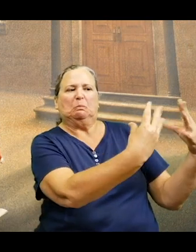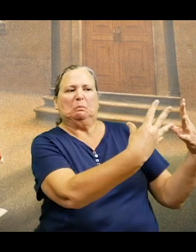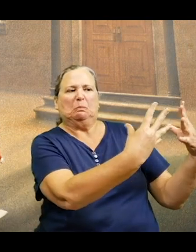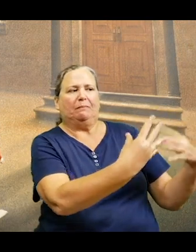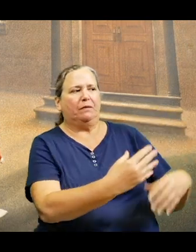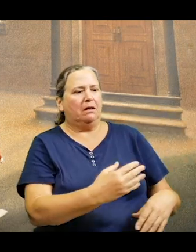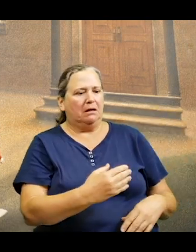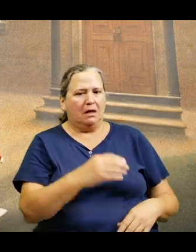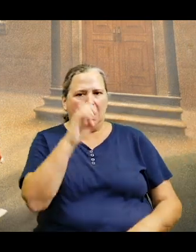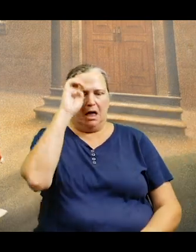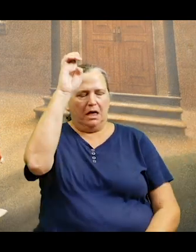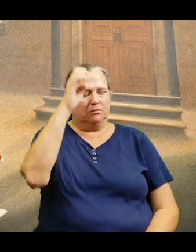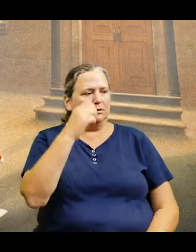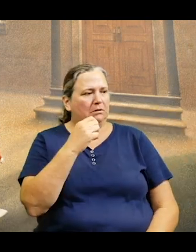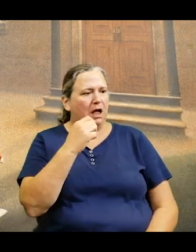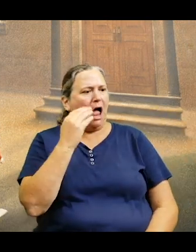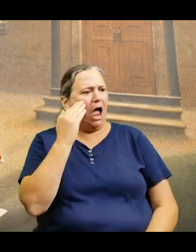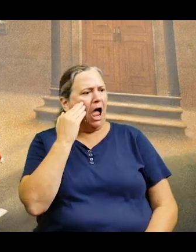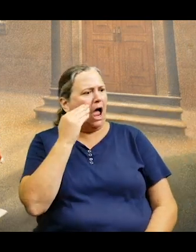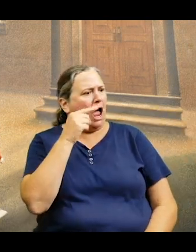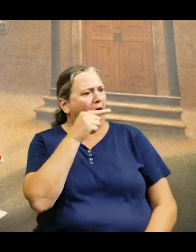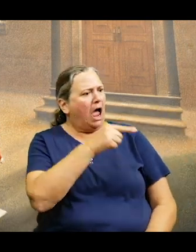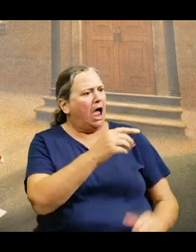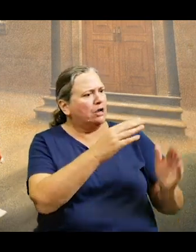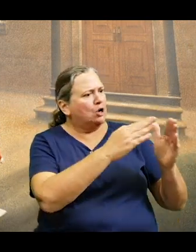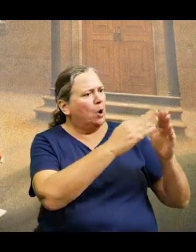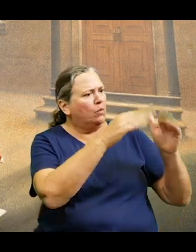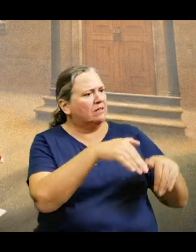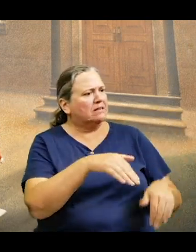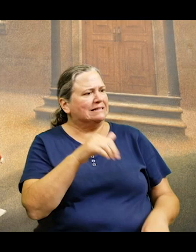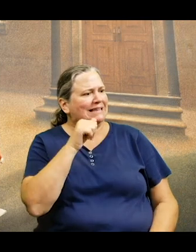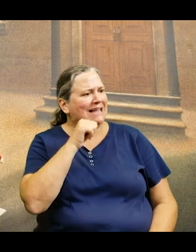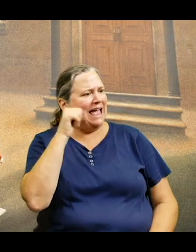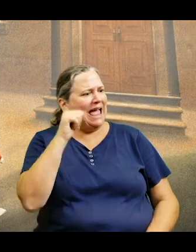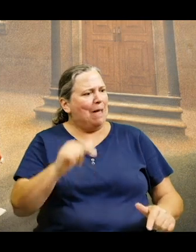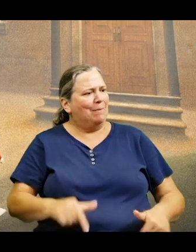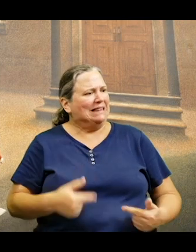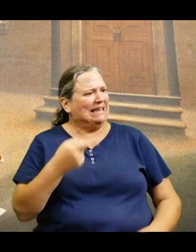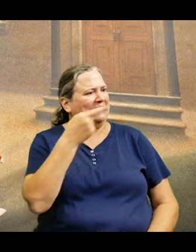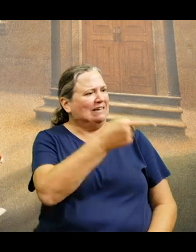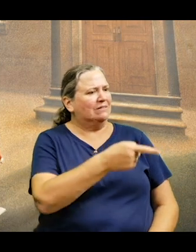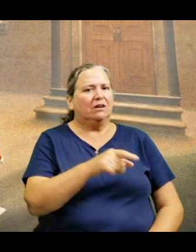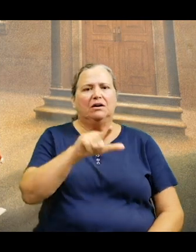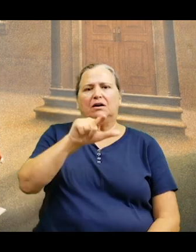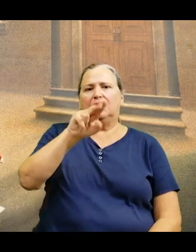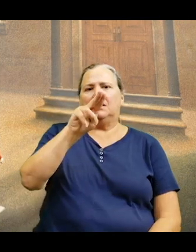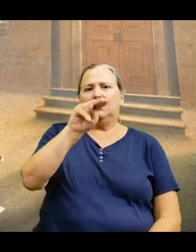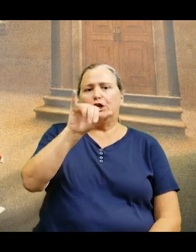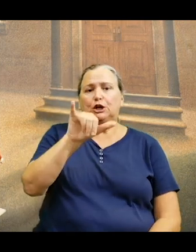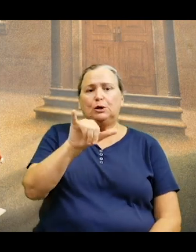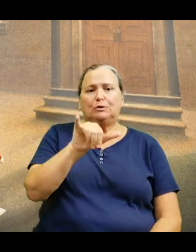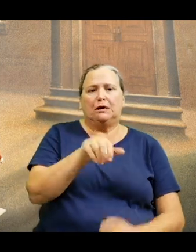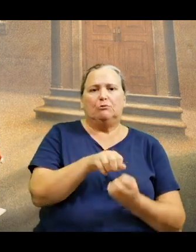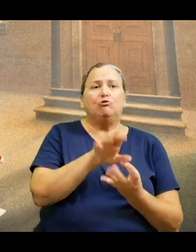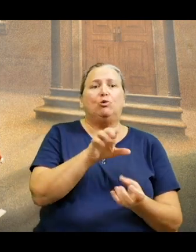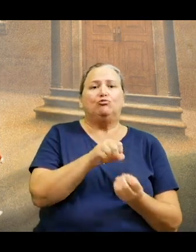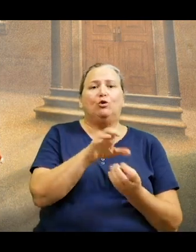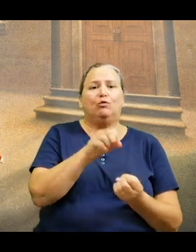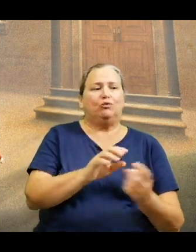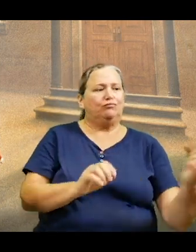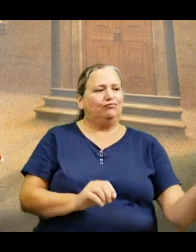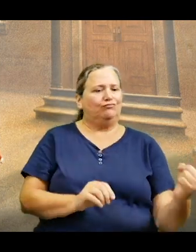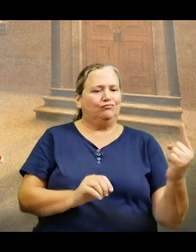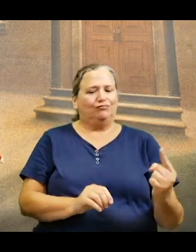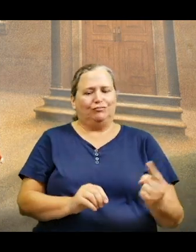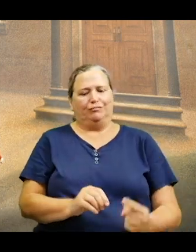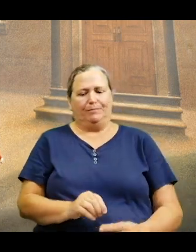Abeline's house. I am on Egypt Street. Lucy came running out the front door of the house, barking and jumping and wagging her tail.